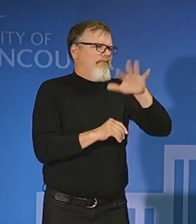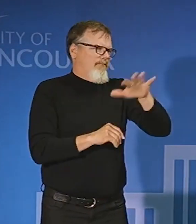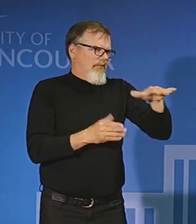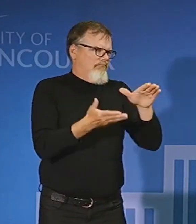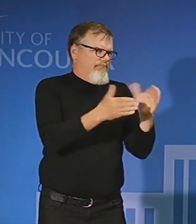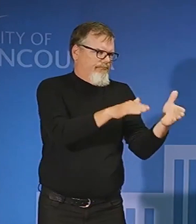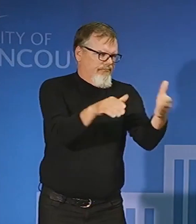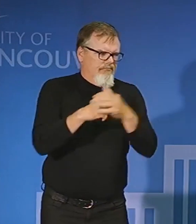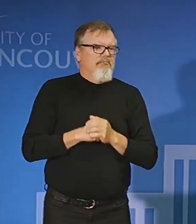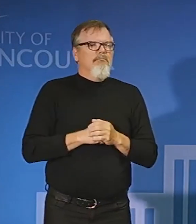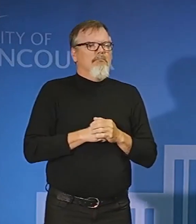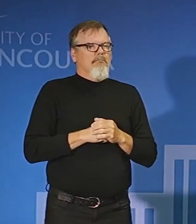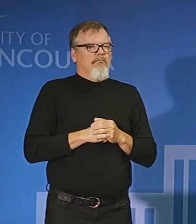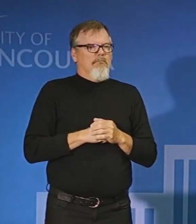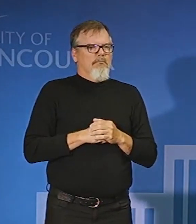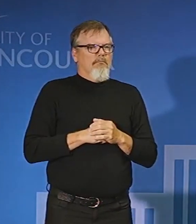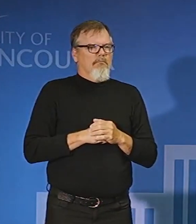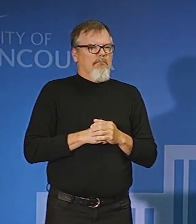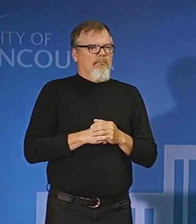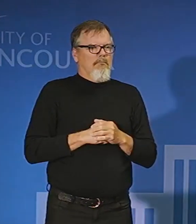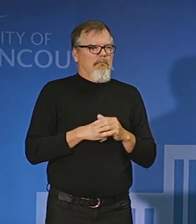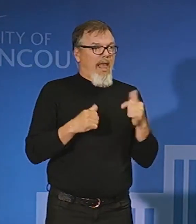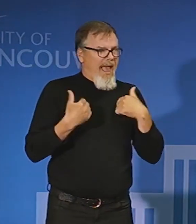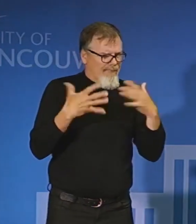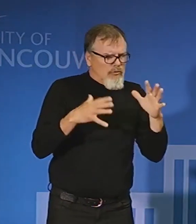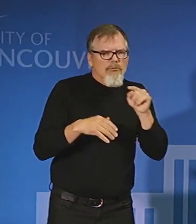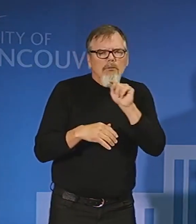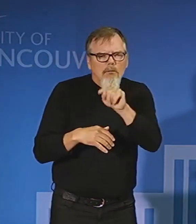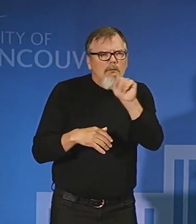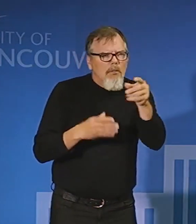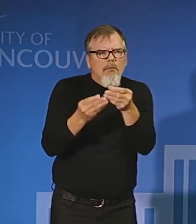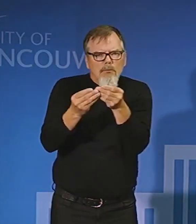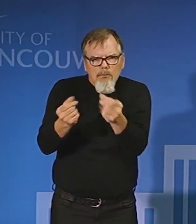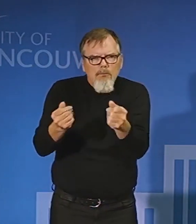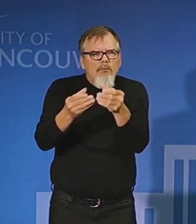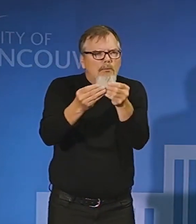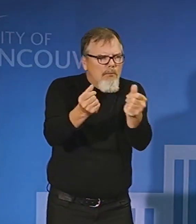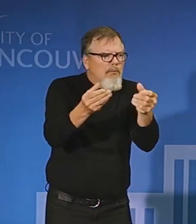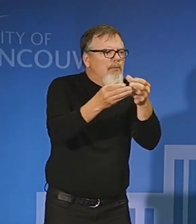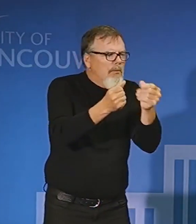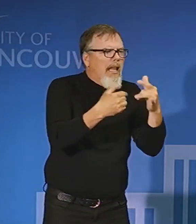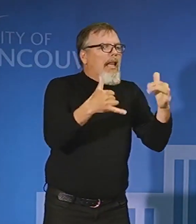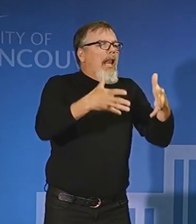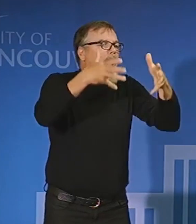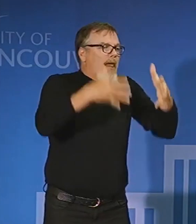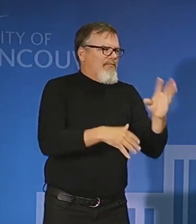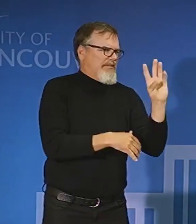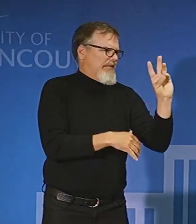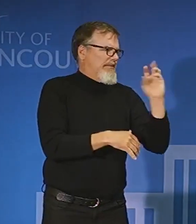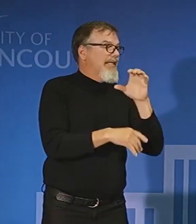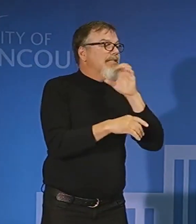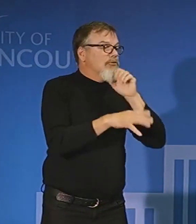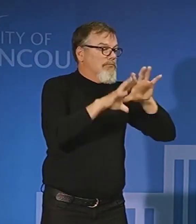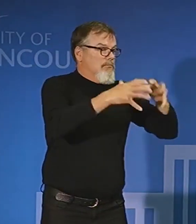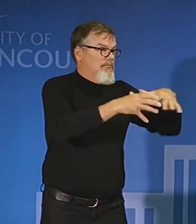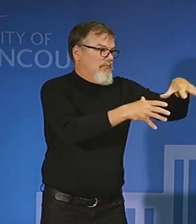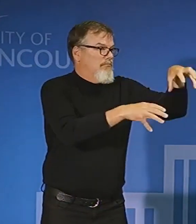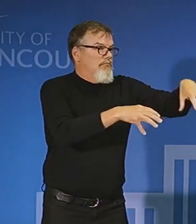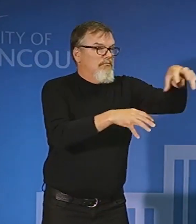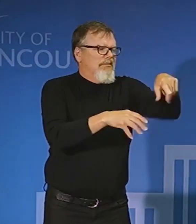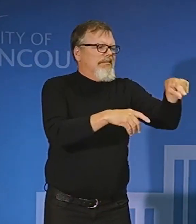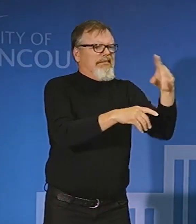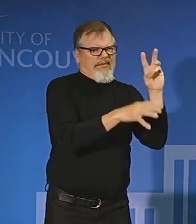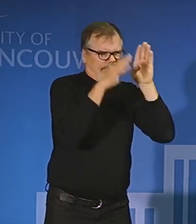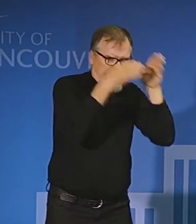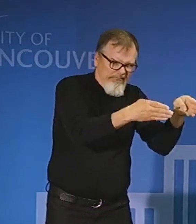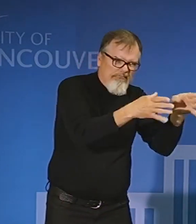outbreaks in long-term care, but amongst those outbreaks, we haven't had any recent cases. We do not declare an outbreak over until 28 days